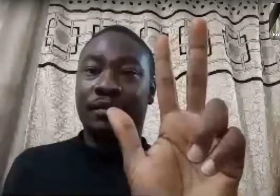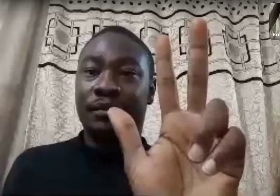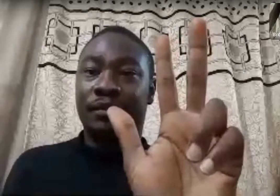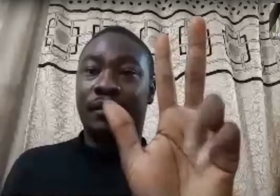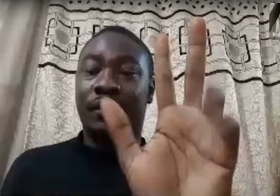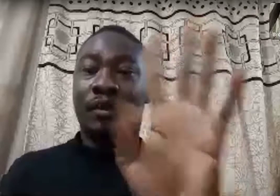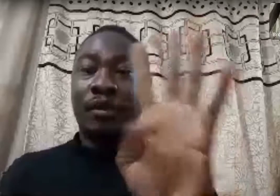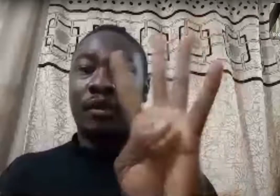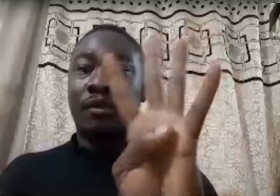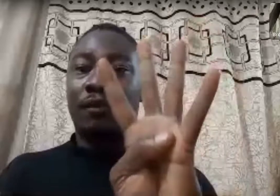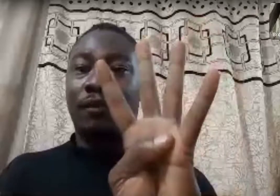4,